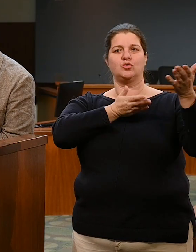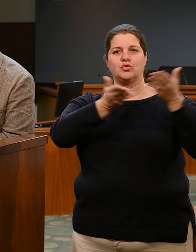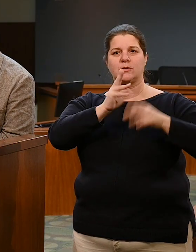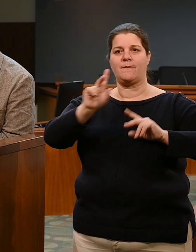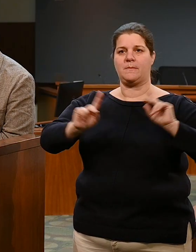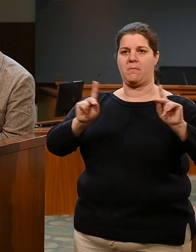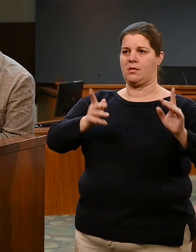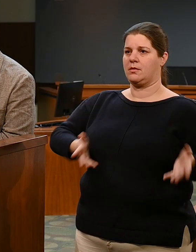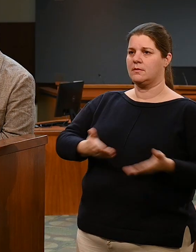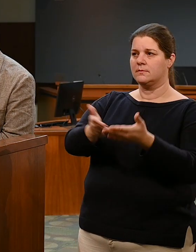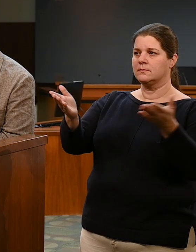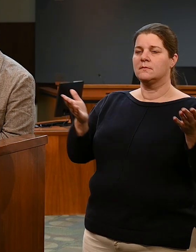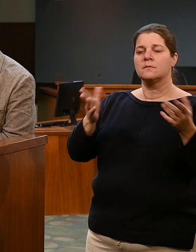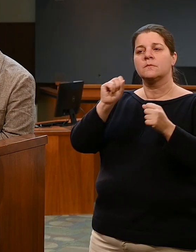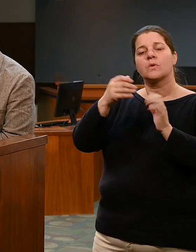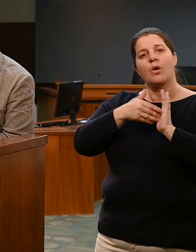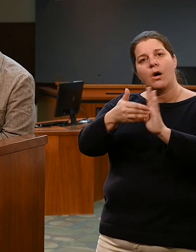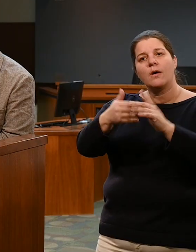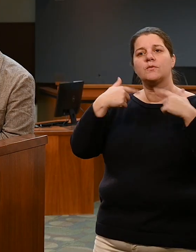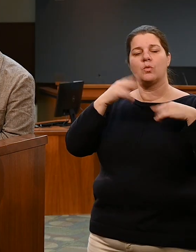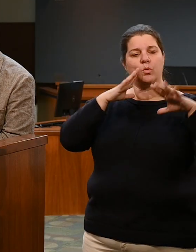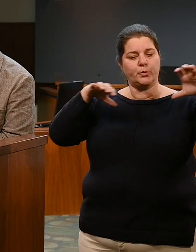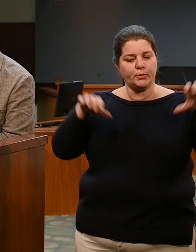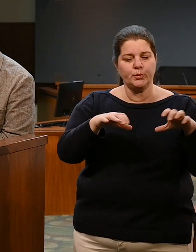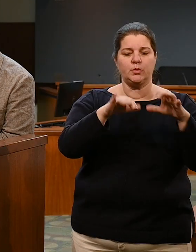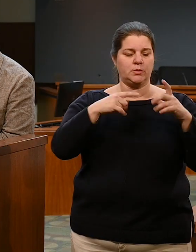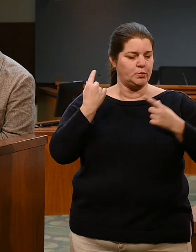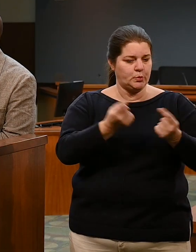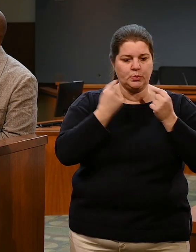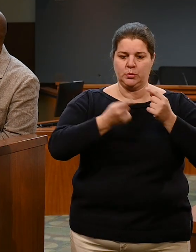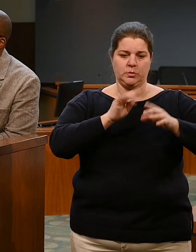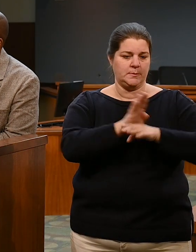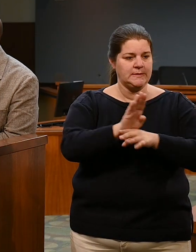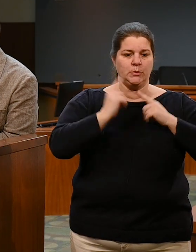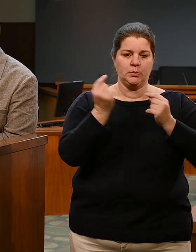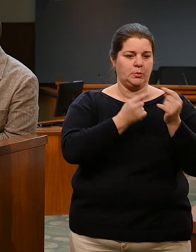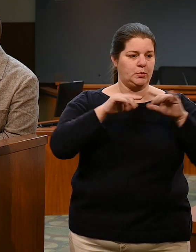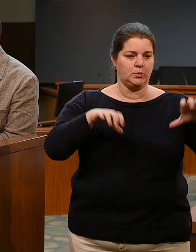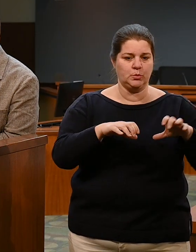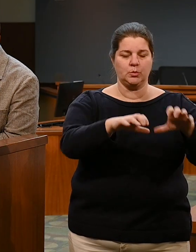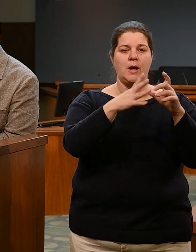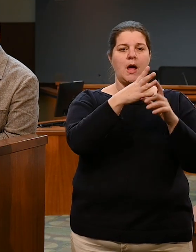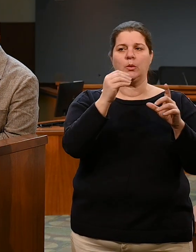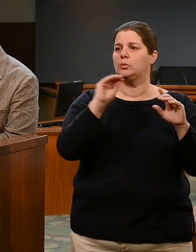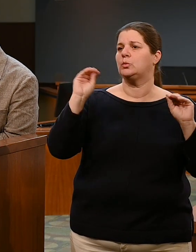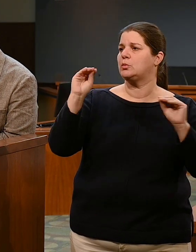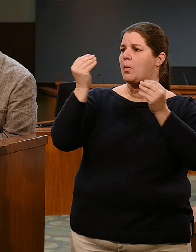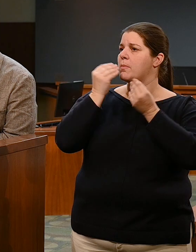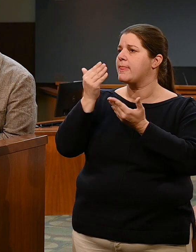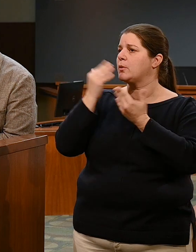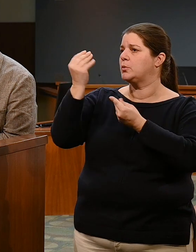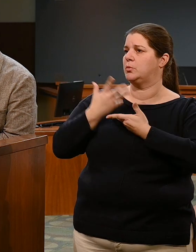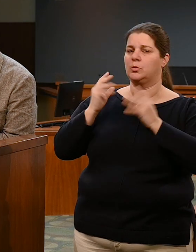mean? A lot of times you're going to do stuff without getting a thank you, right? Like a lot of times it's going to be late hours, coach, and answering